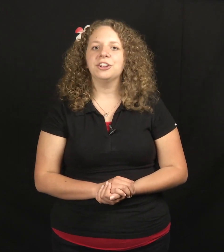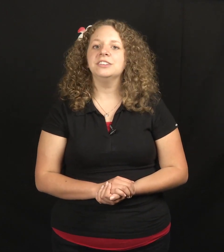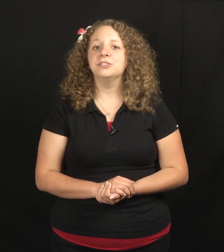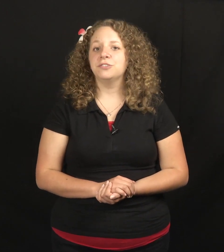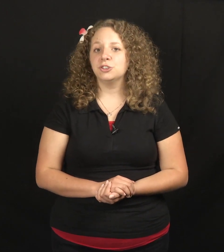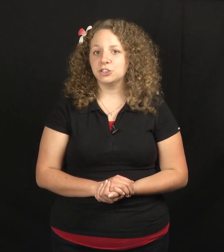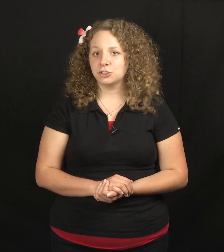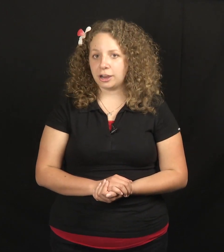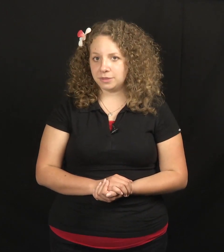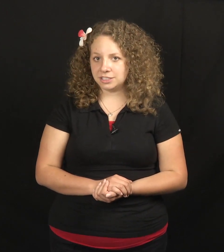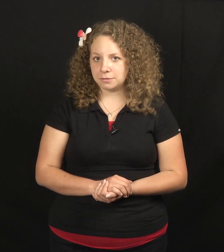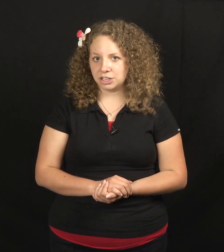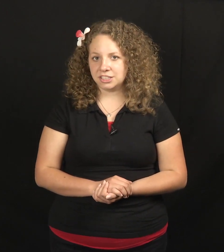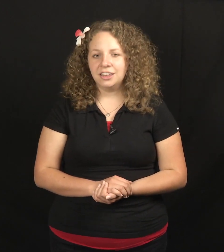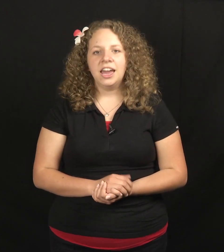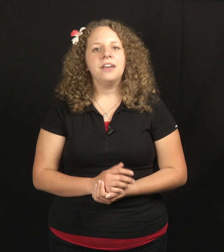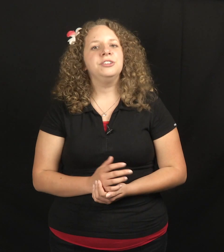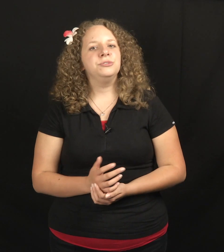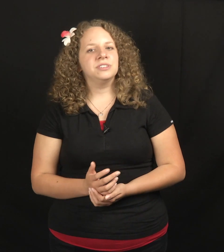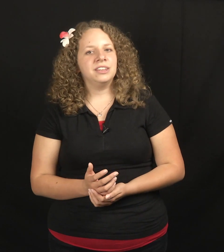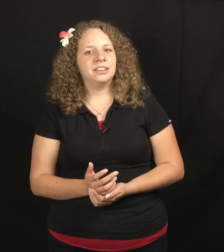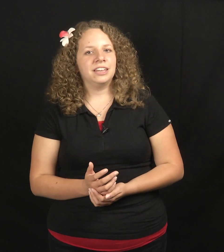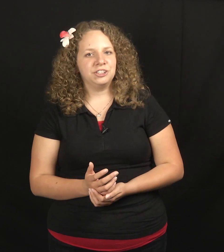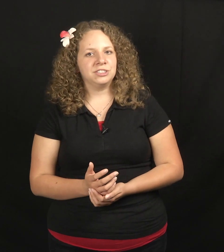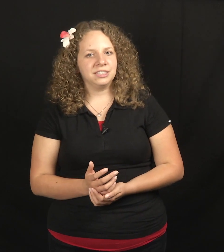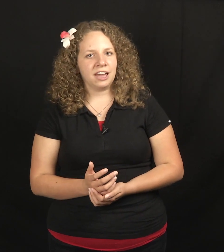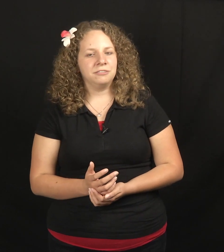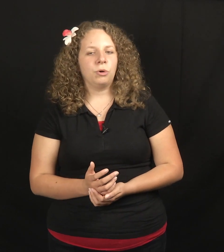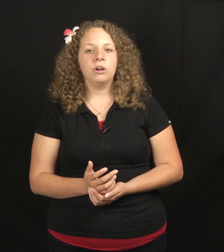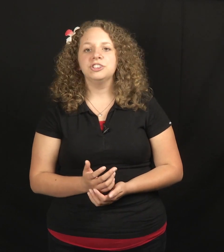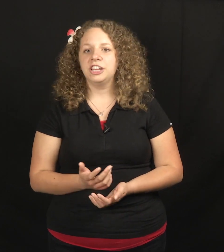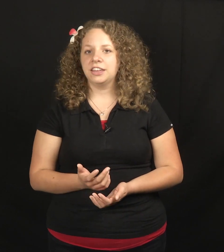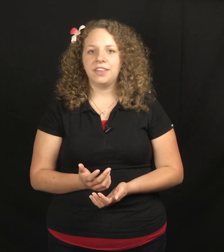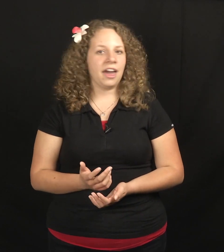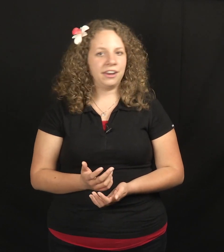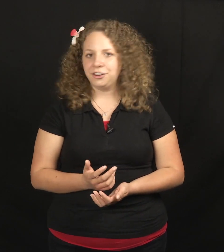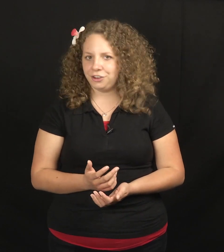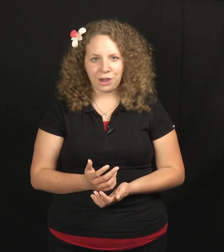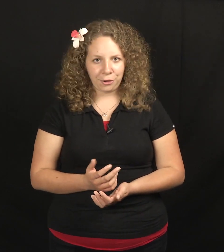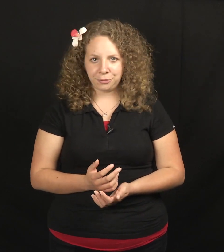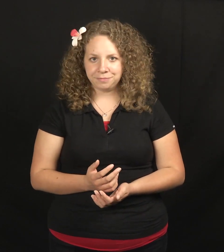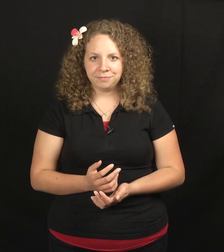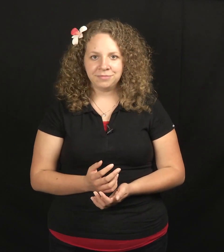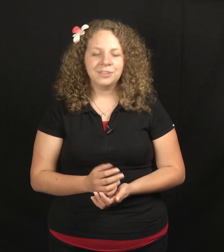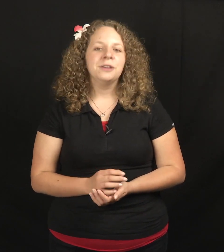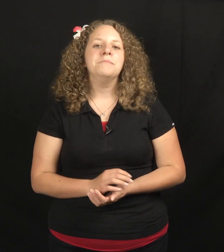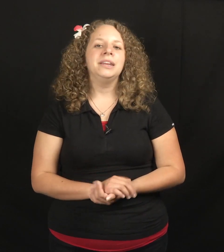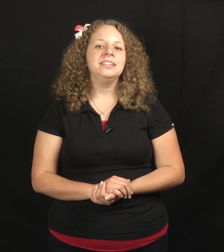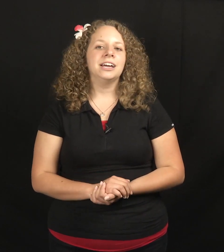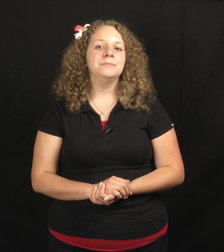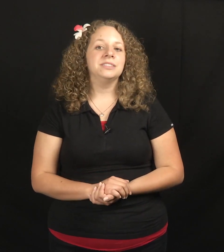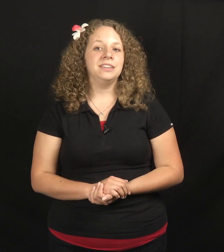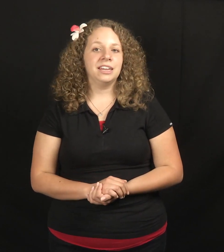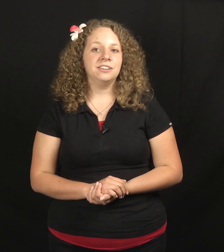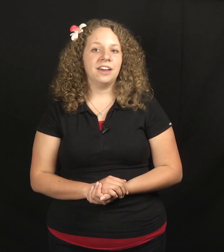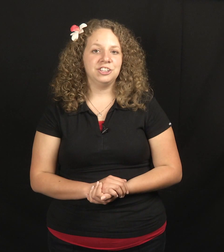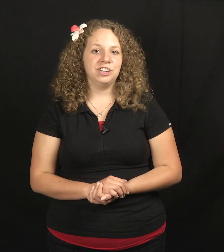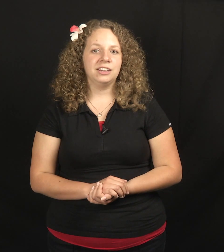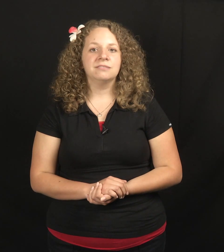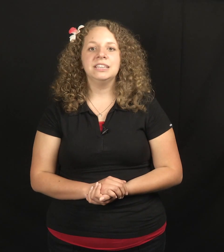is to first describe the subject and then use a negation sign, or shaking the head no. Many times the negative head shake is